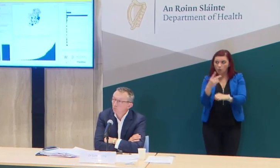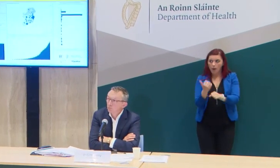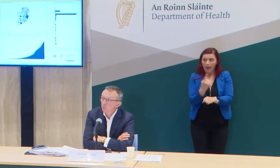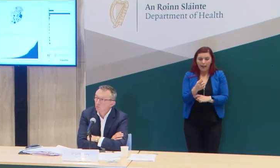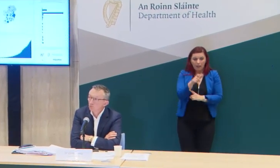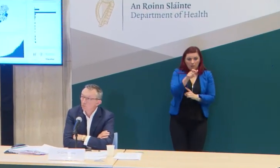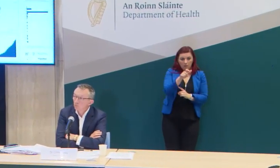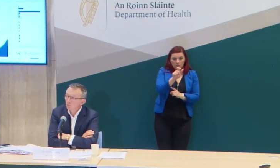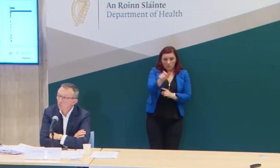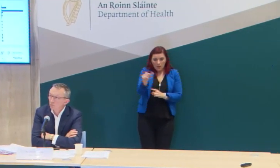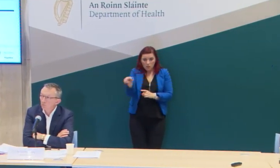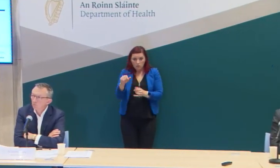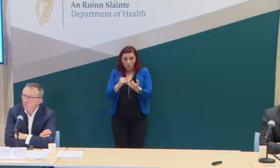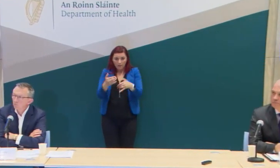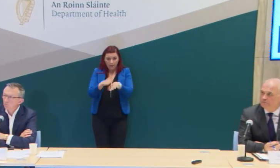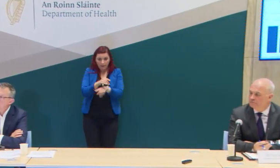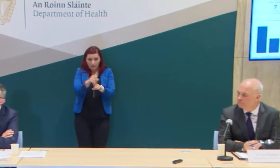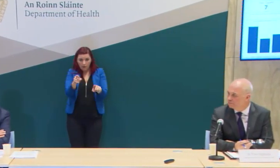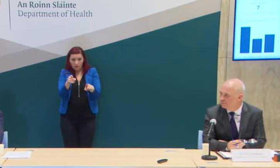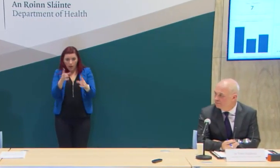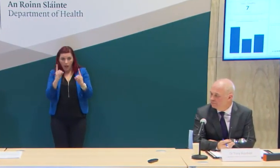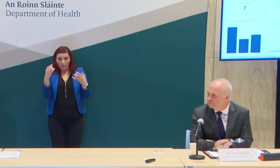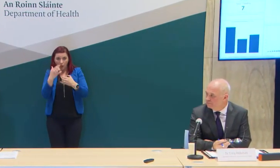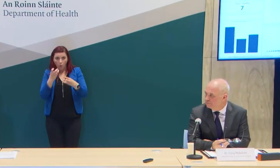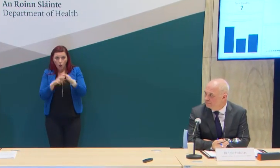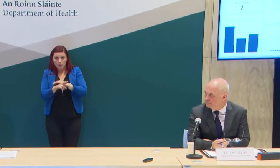the 7 patients who have died so far, been healthcare workers?